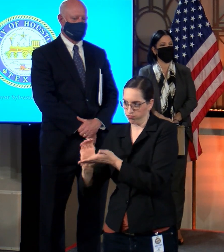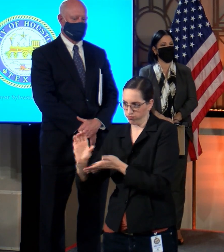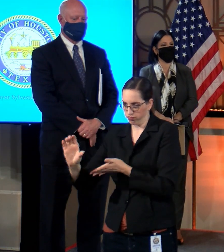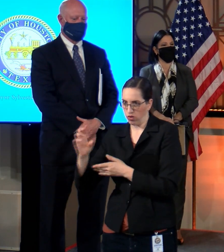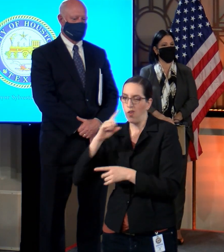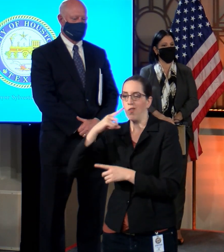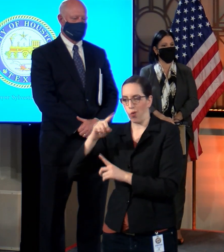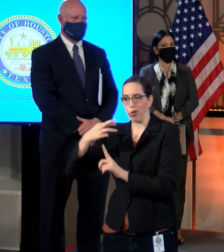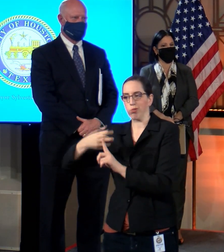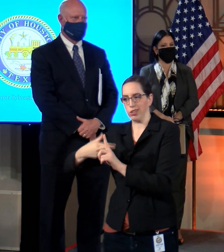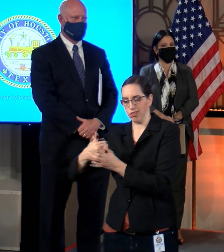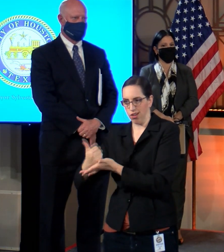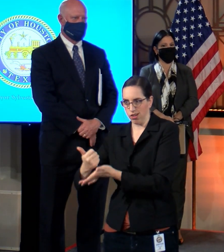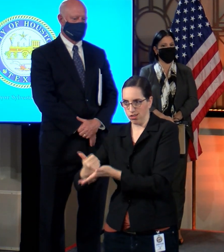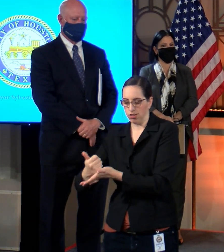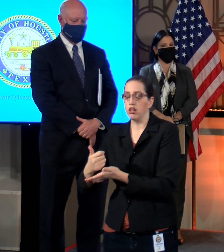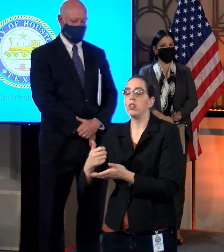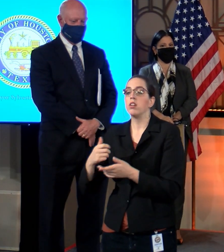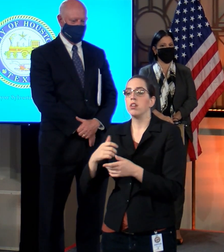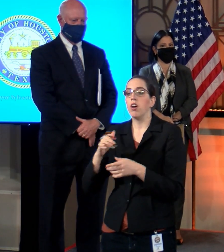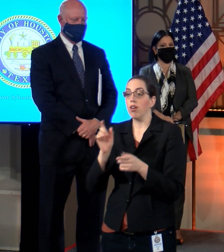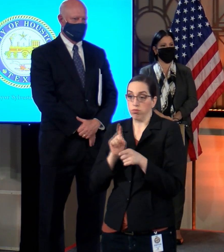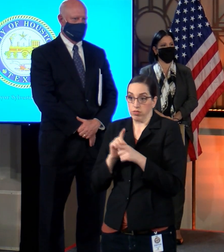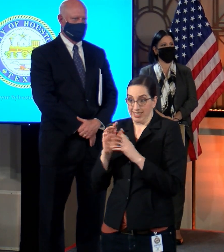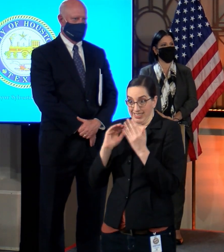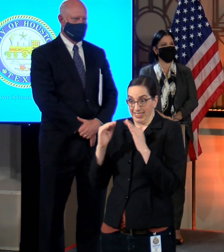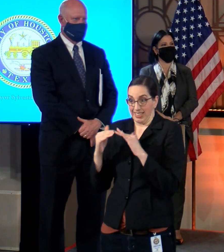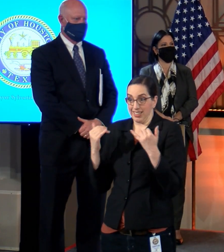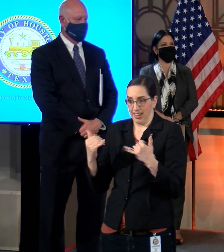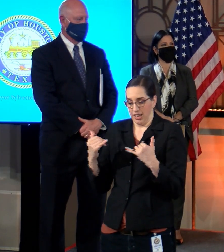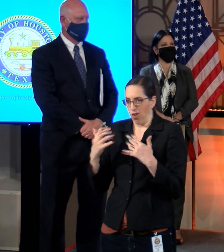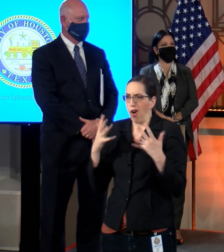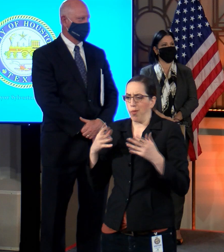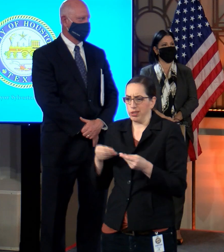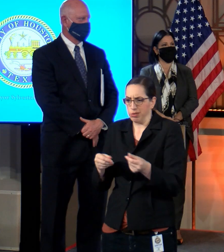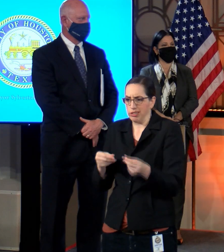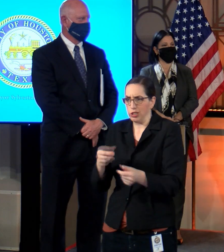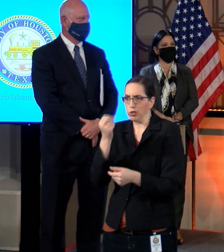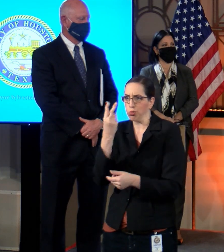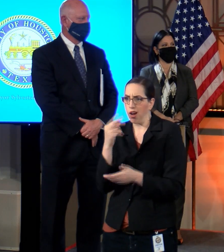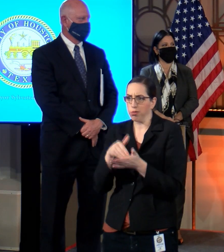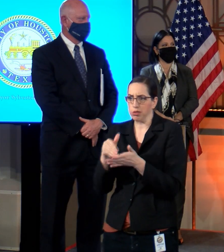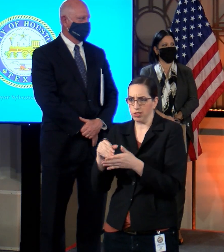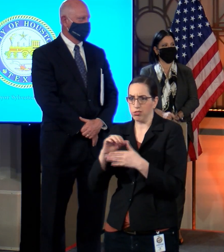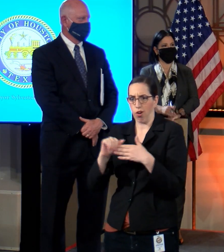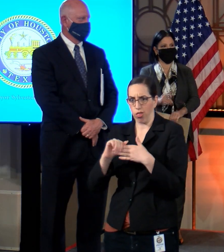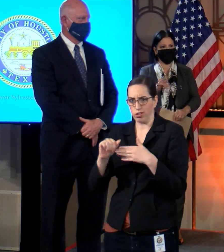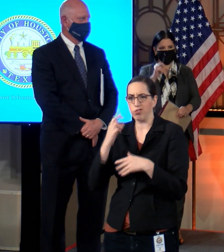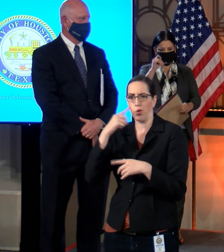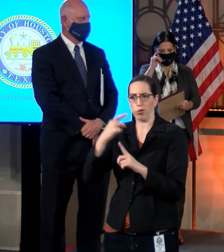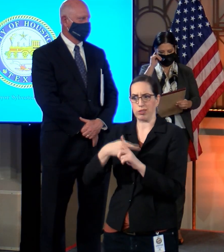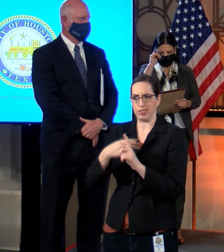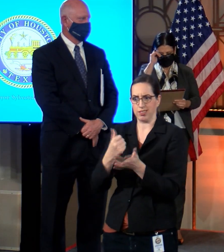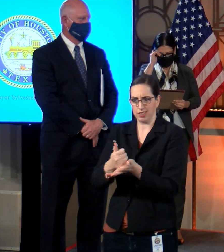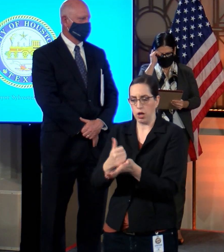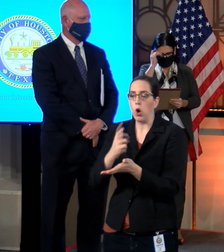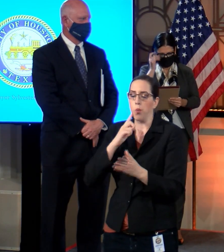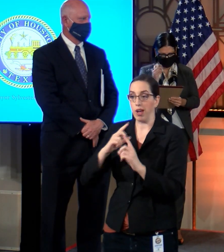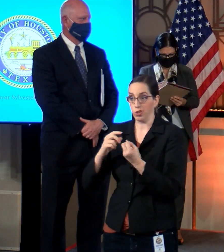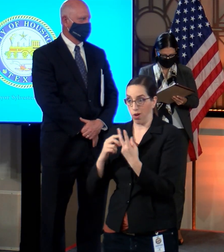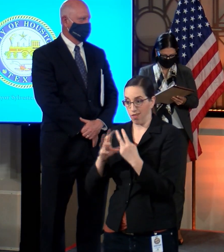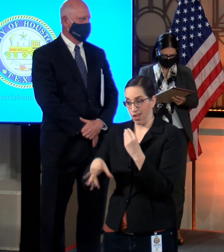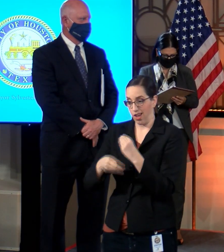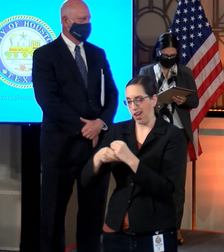for rental assistance, and the city already is currently expending $12 million in rental assistance, but we're going to add to that the $8